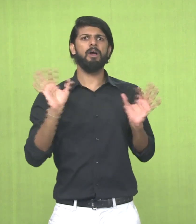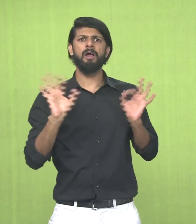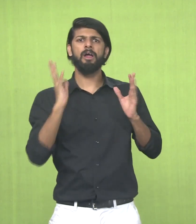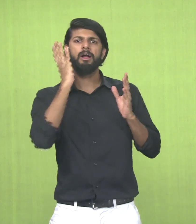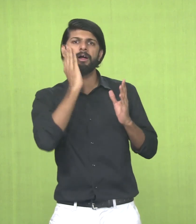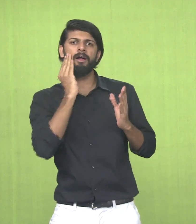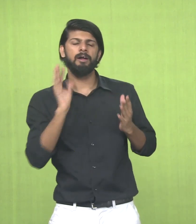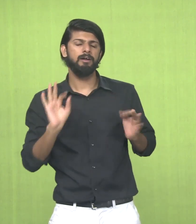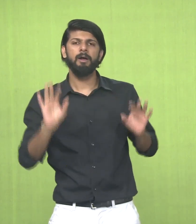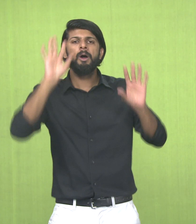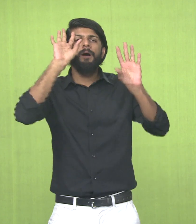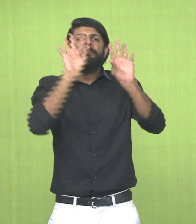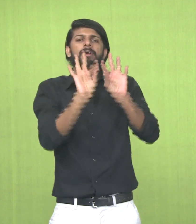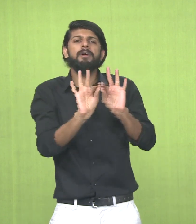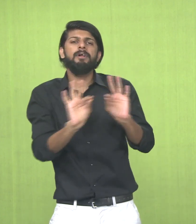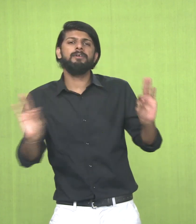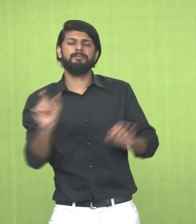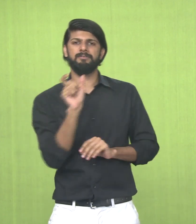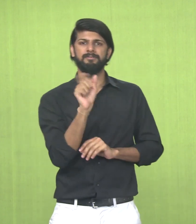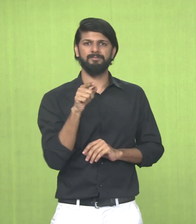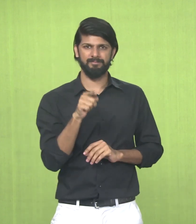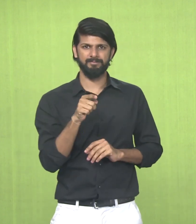the peace in the figure.